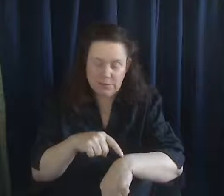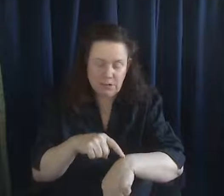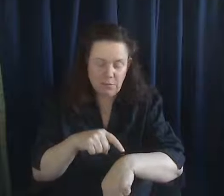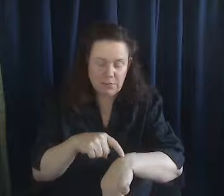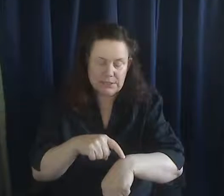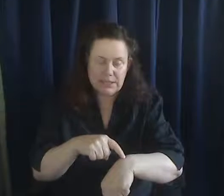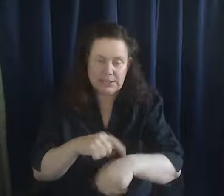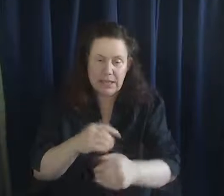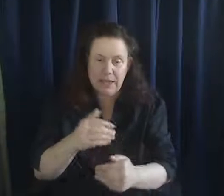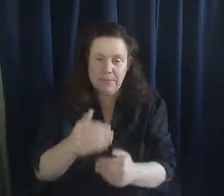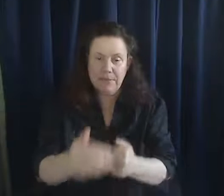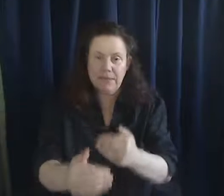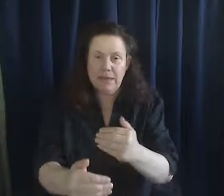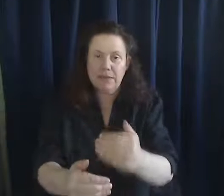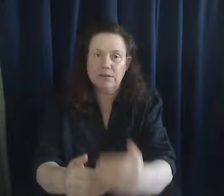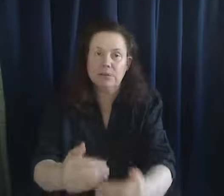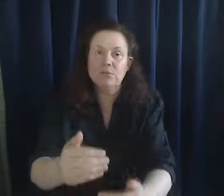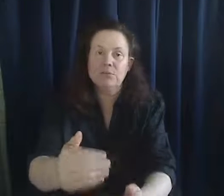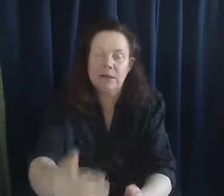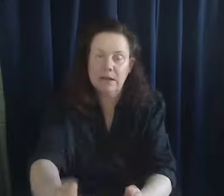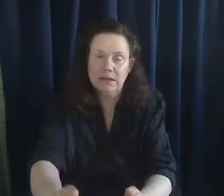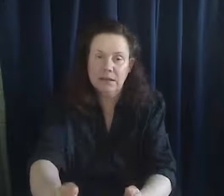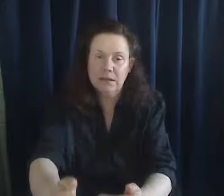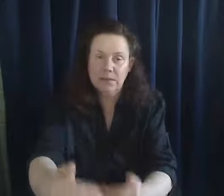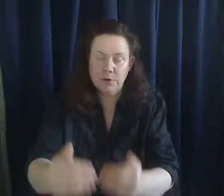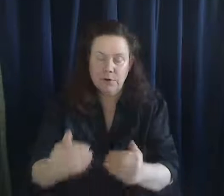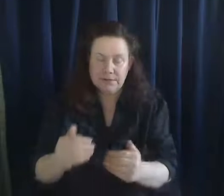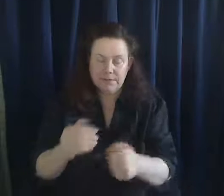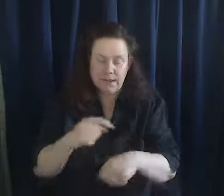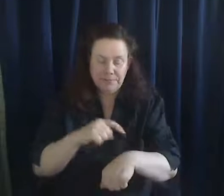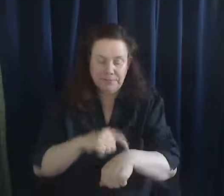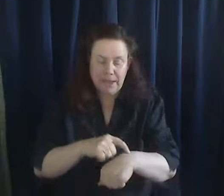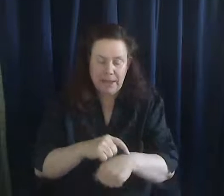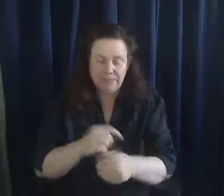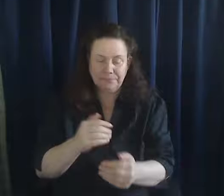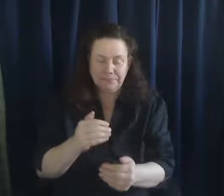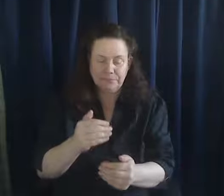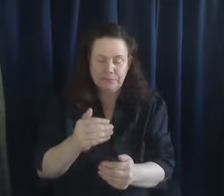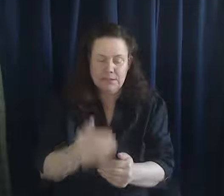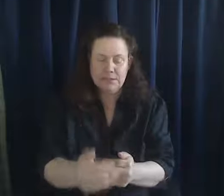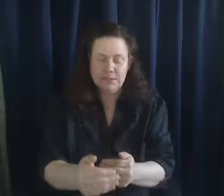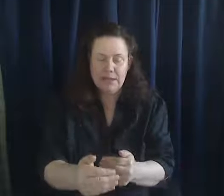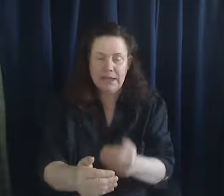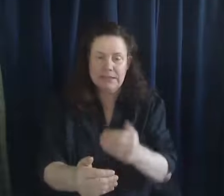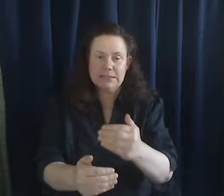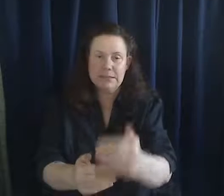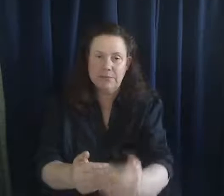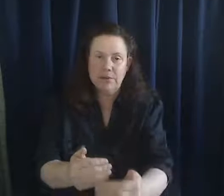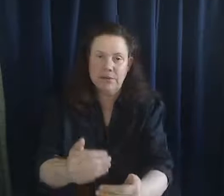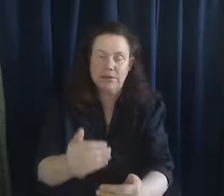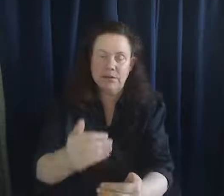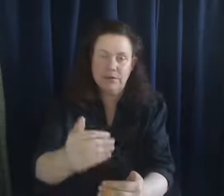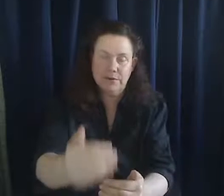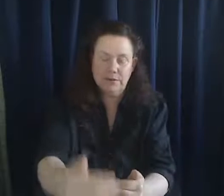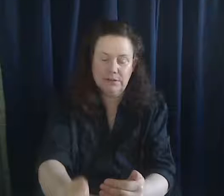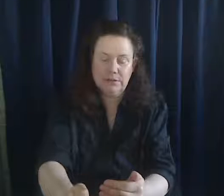now? We're going to say time that goes on. Progressive time. Time. So my hand is leapfrogging over